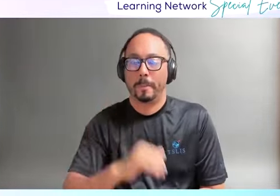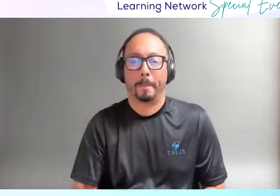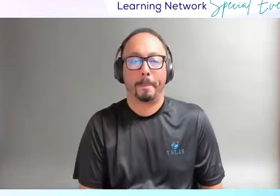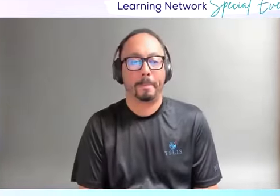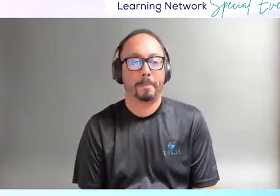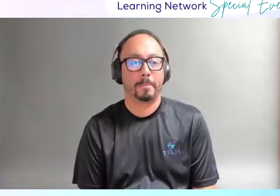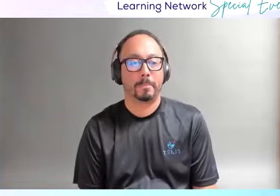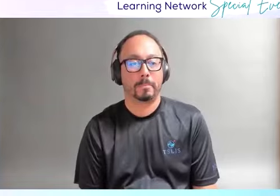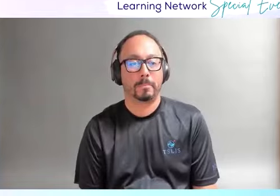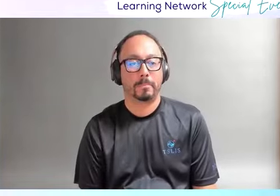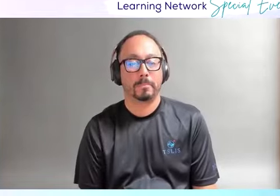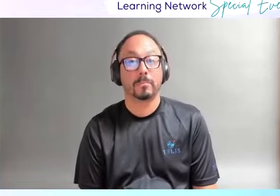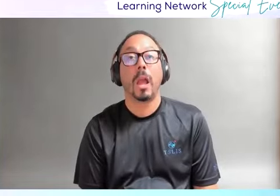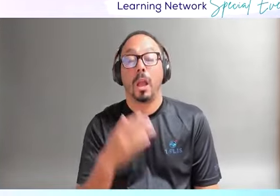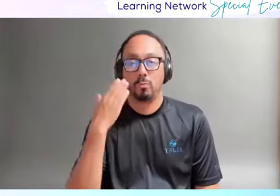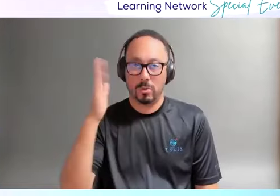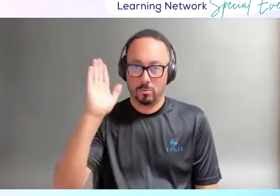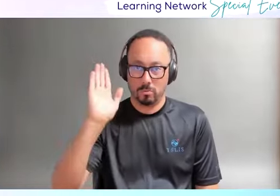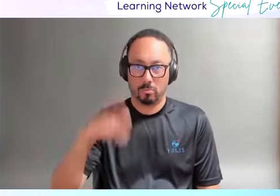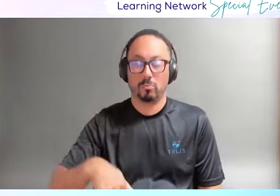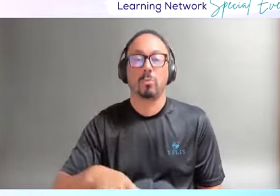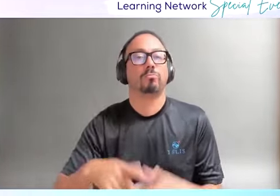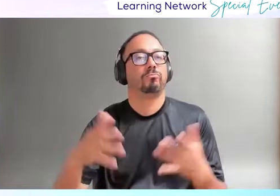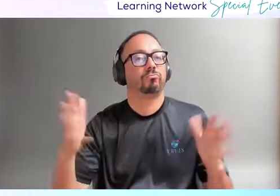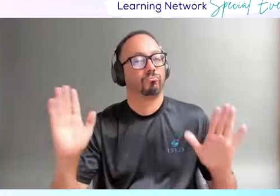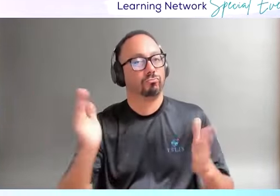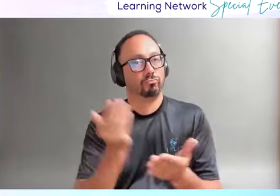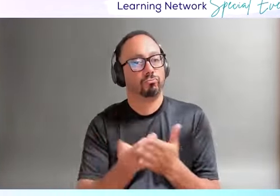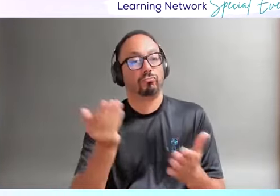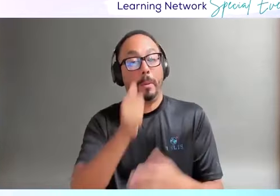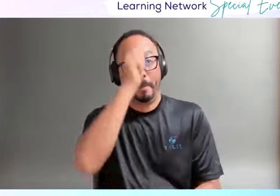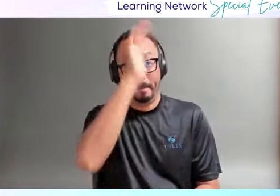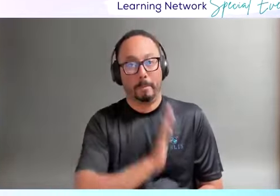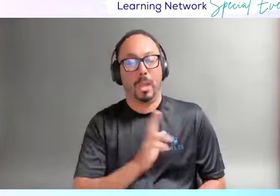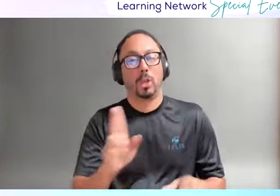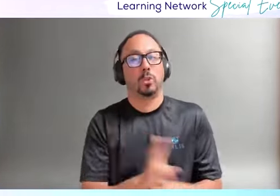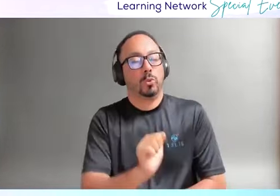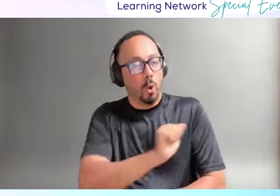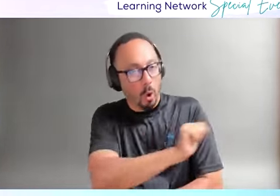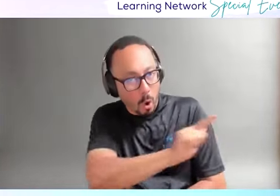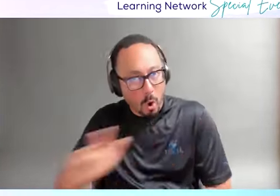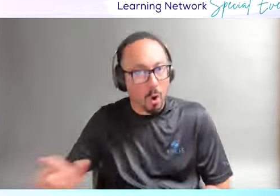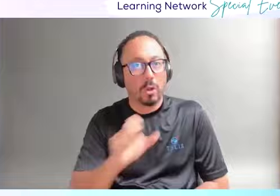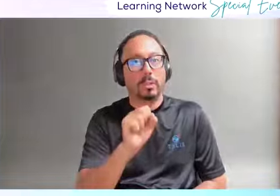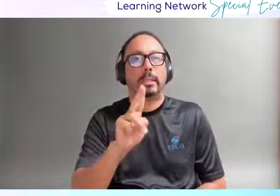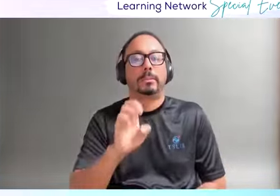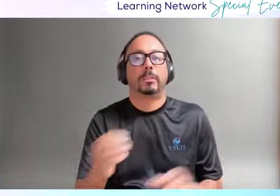all substances, develop more cases of disordered use than women. That is a consistent pattern across all